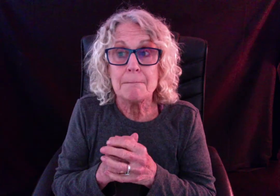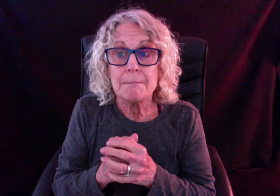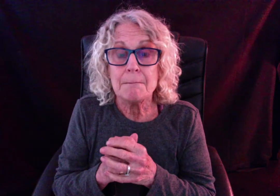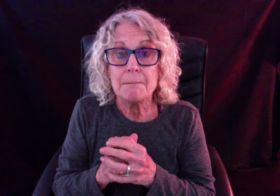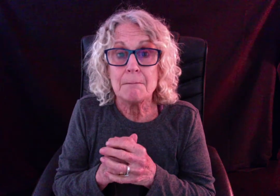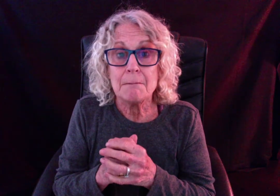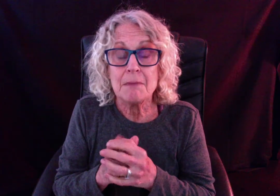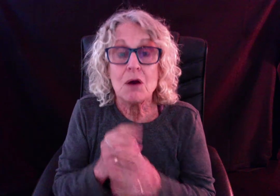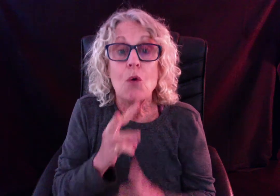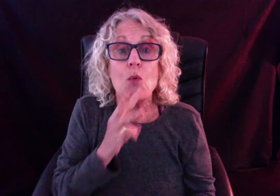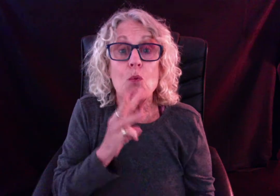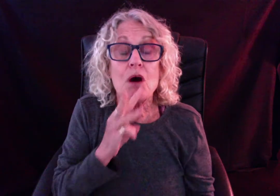water